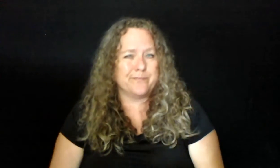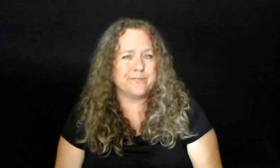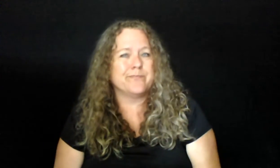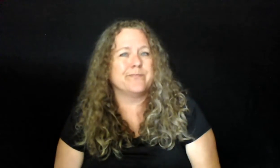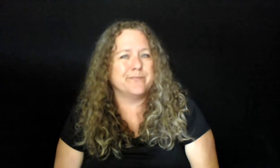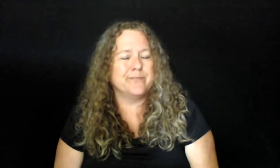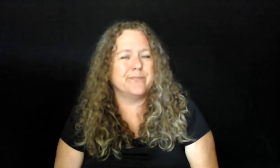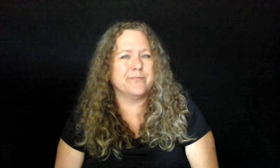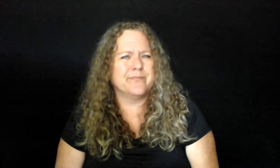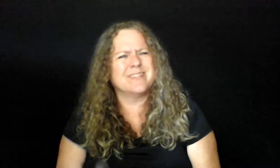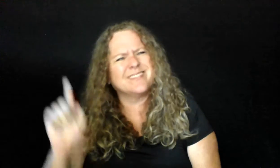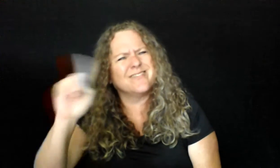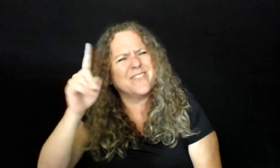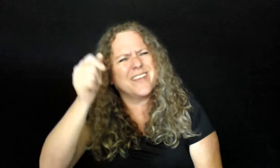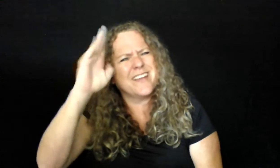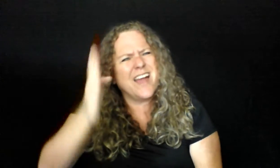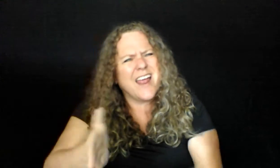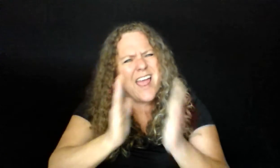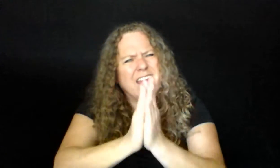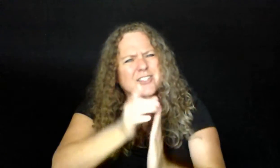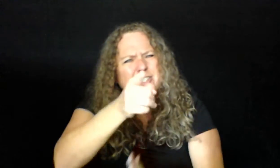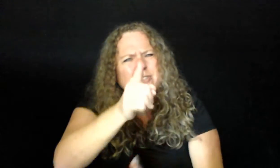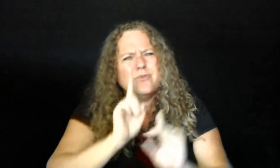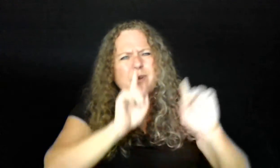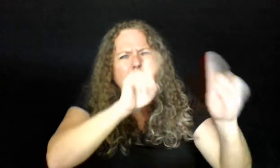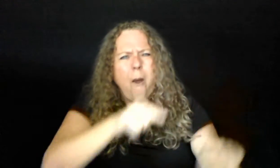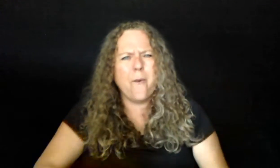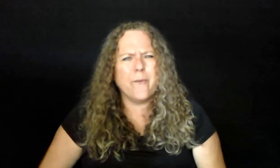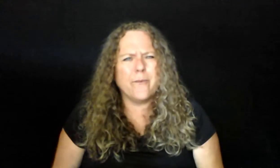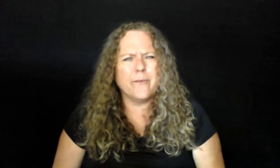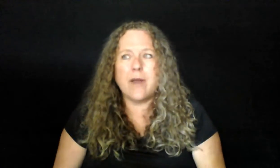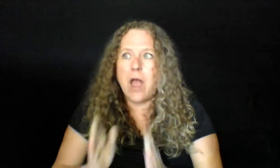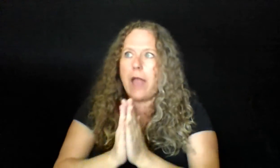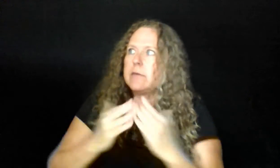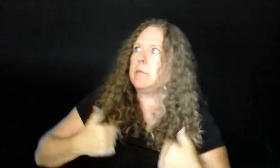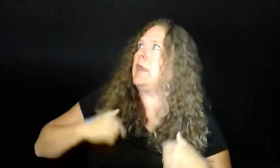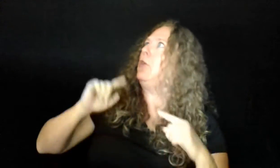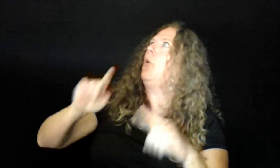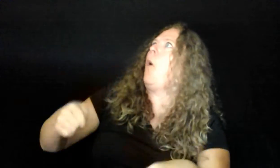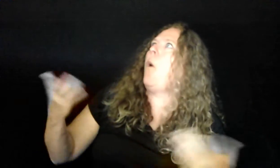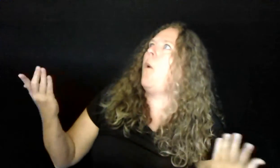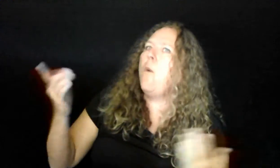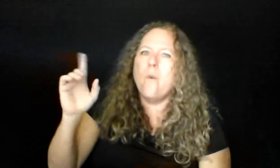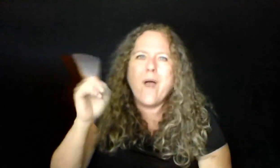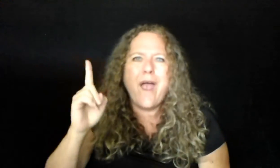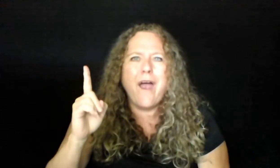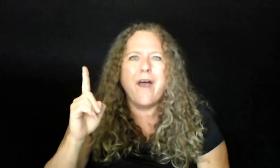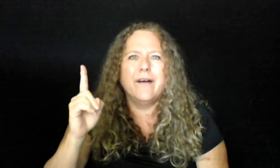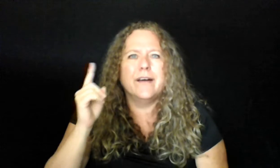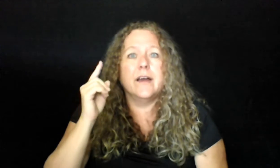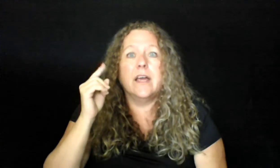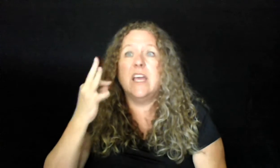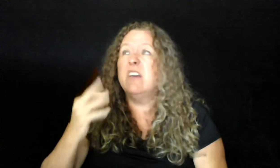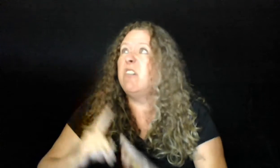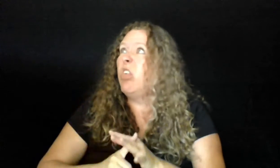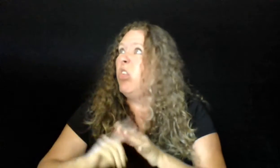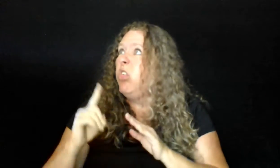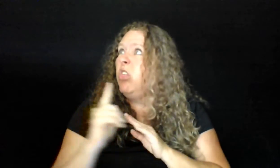Where's God calling you and I? Jonah learned that running from God's call in our lives only leads to trouble. The disciples learned to